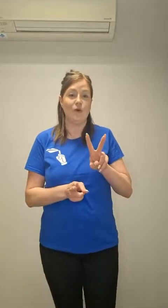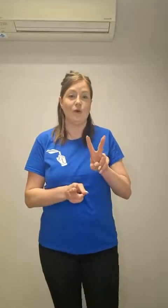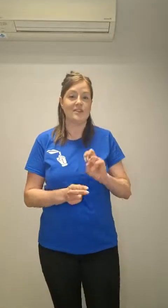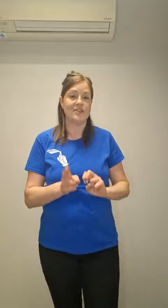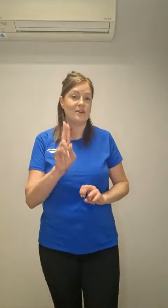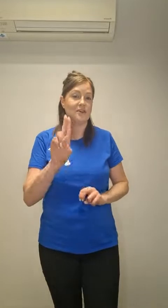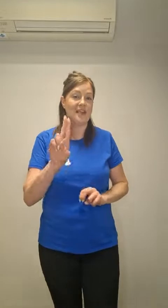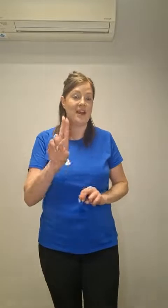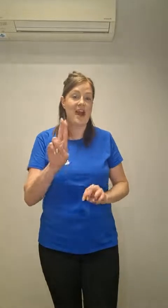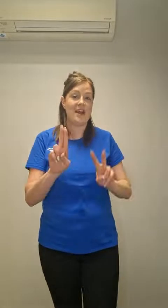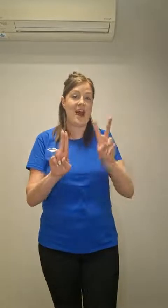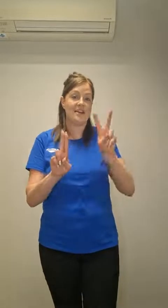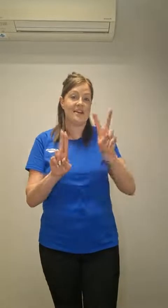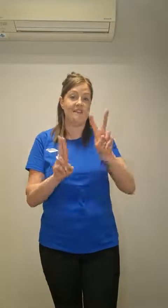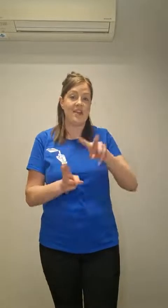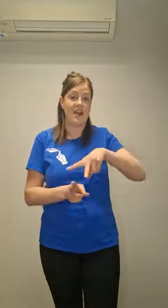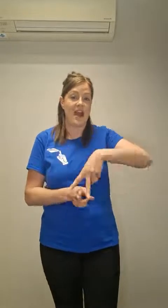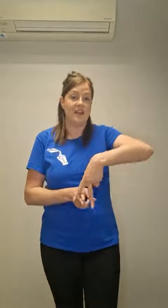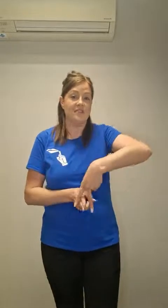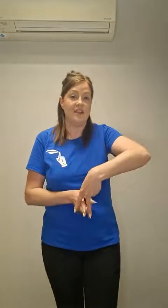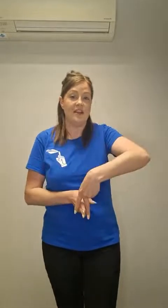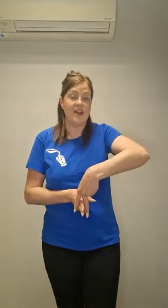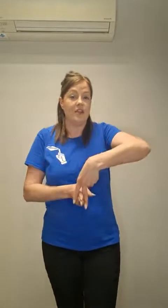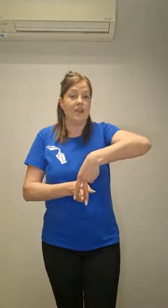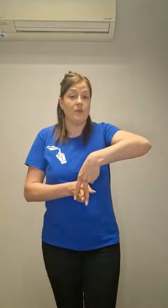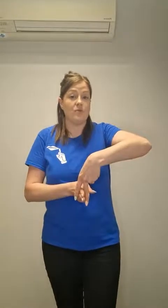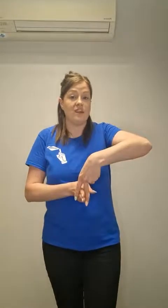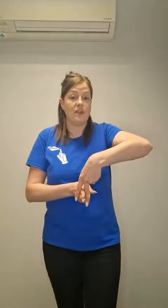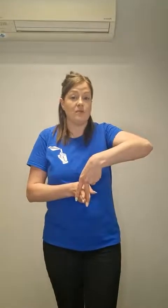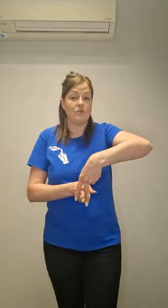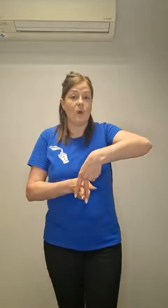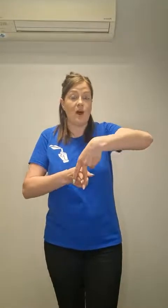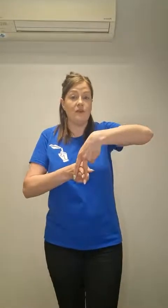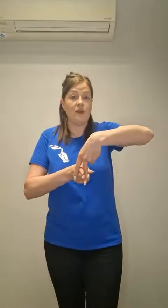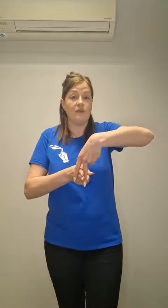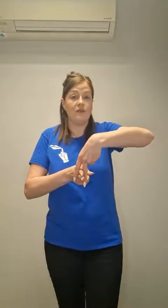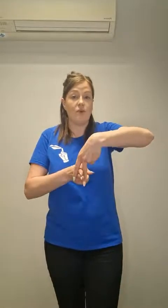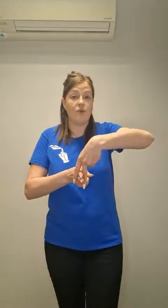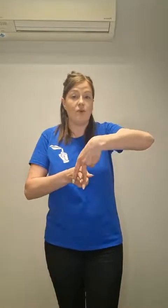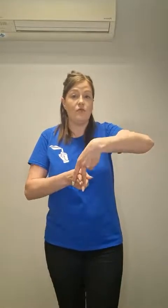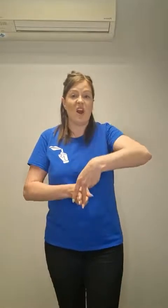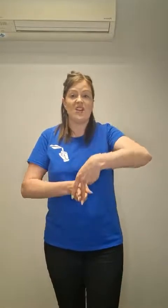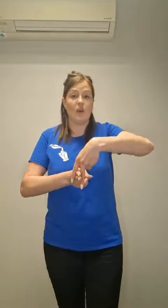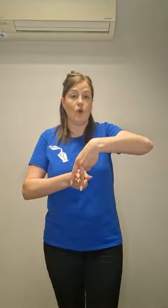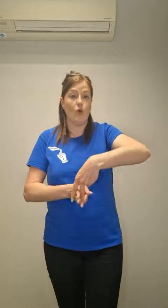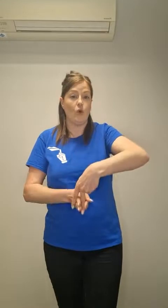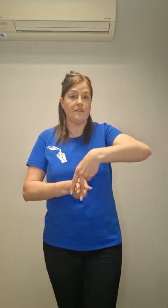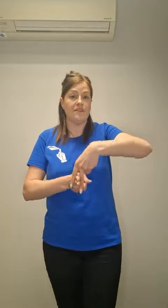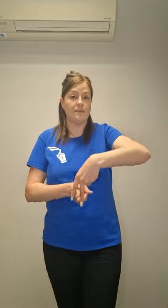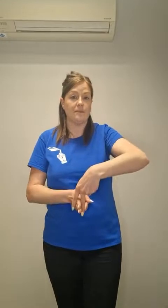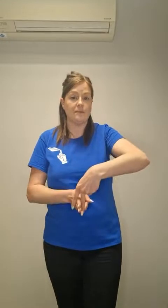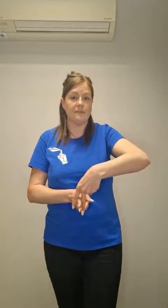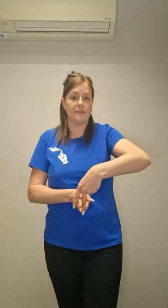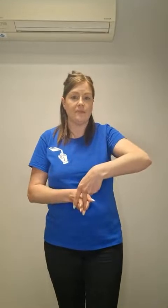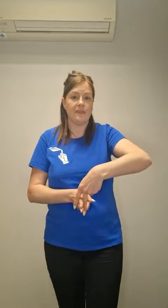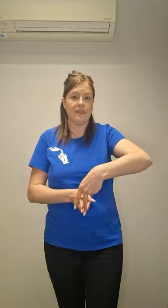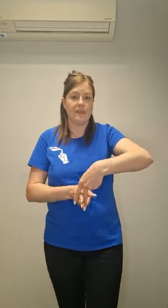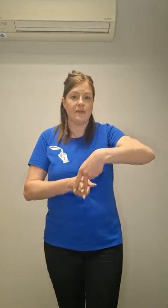horse. So we'll take an N hand and a V hand, but they'll move together as one for riding a horse.